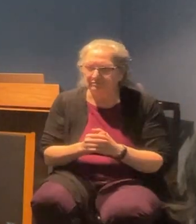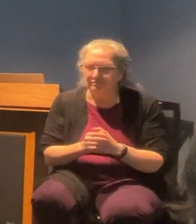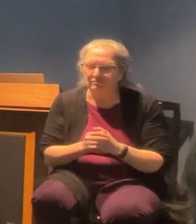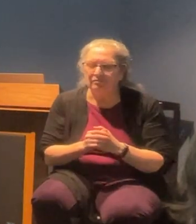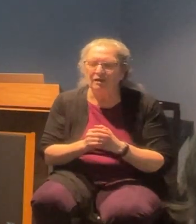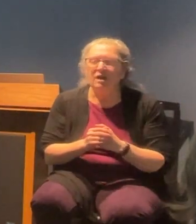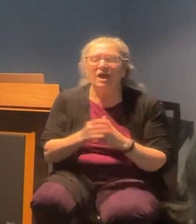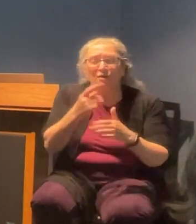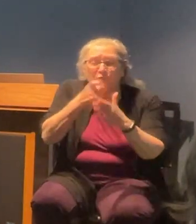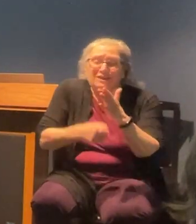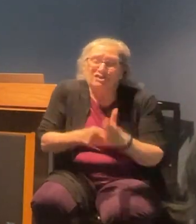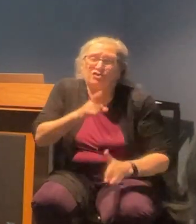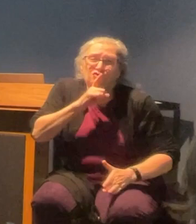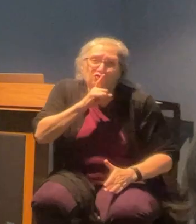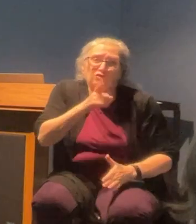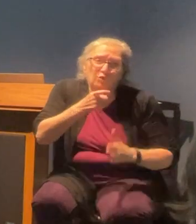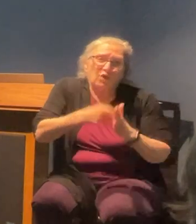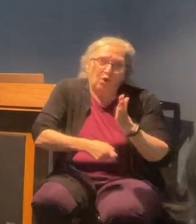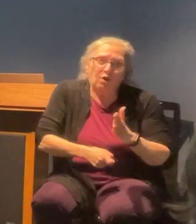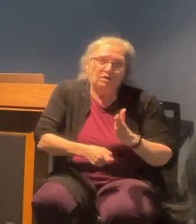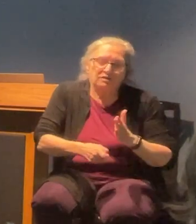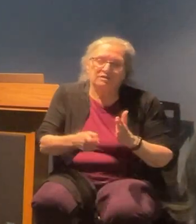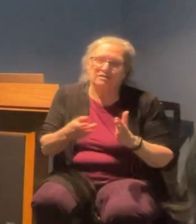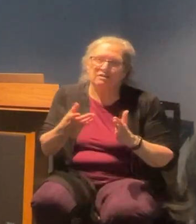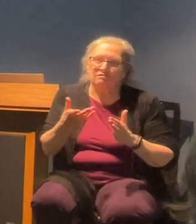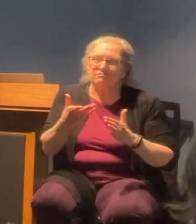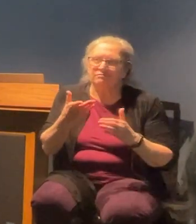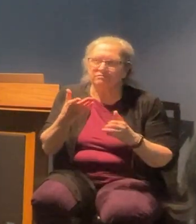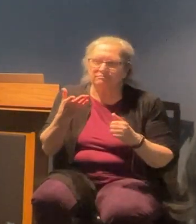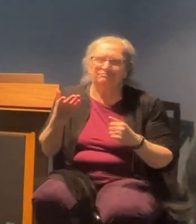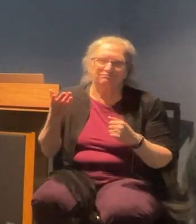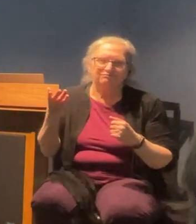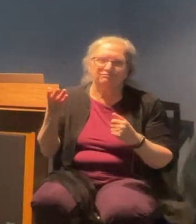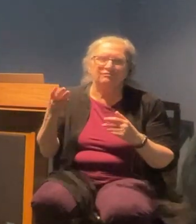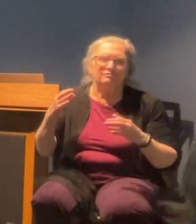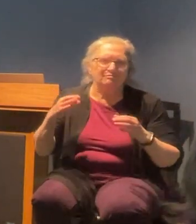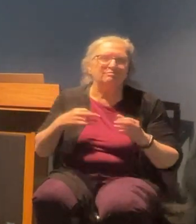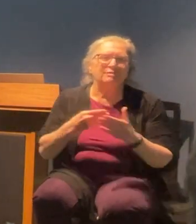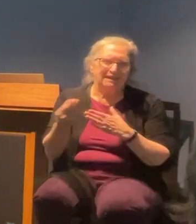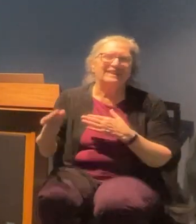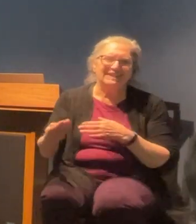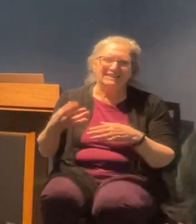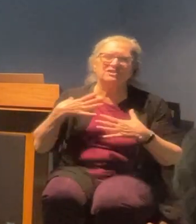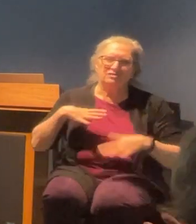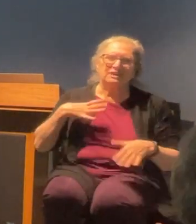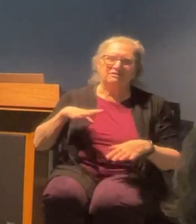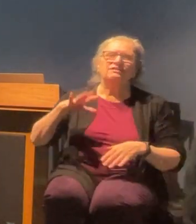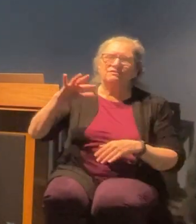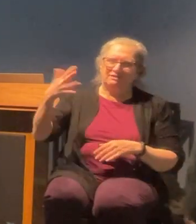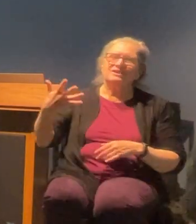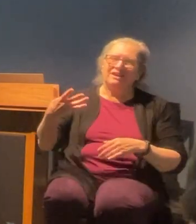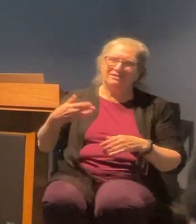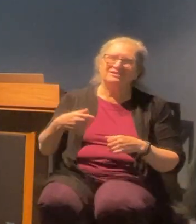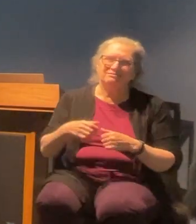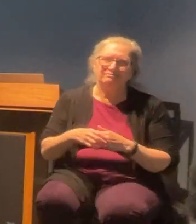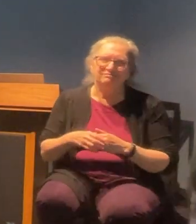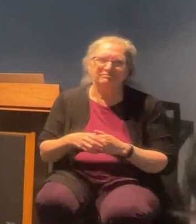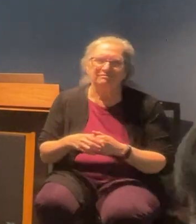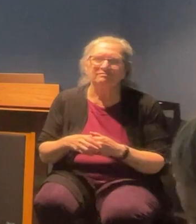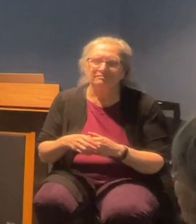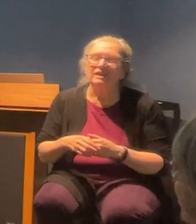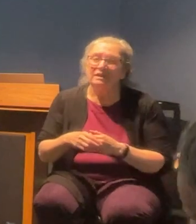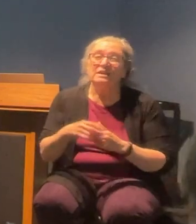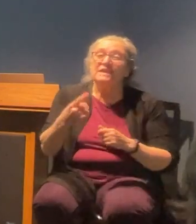what is the true cost of buying a t-shirt in $5? It's not $5. It's Someone else is paying